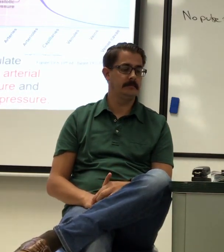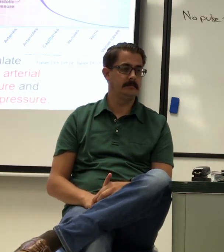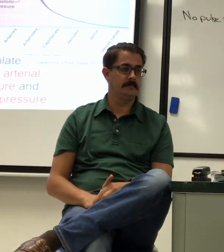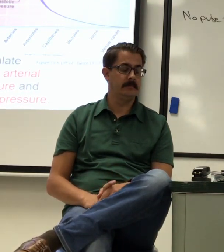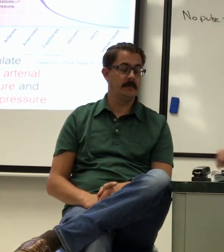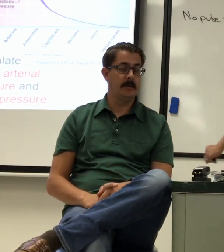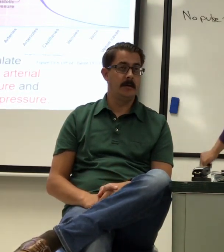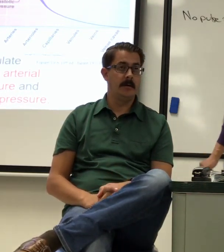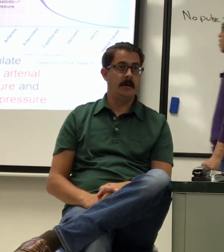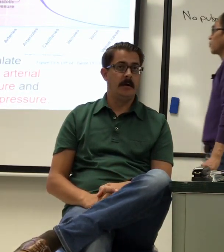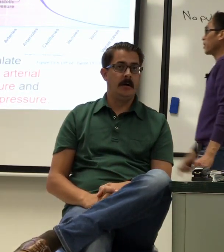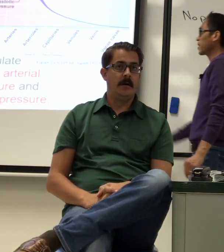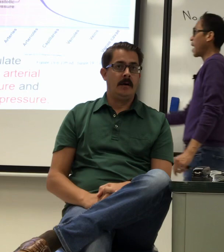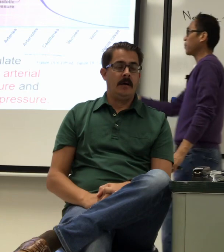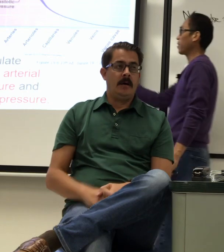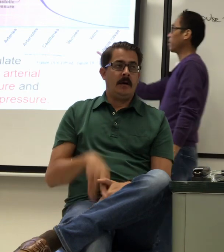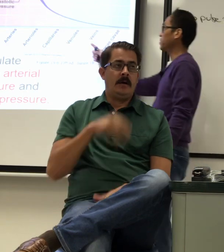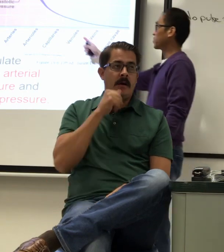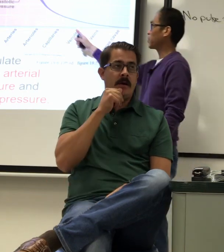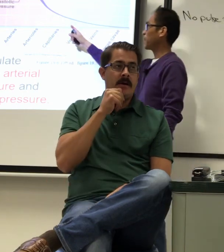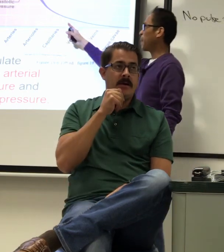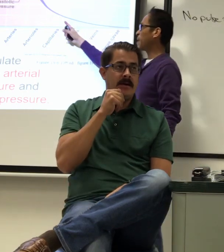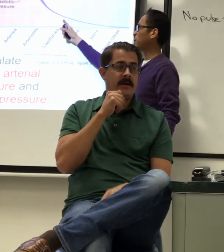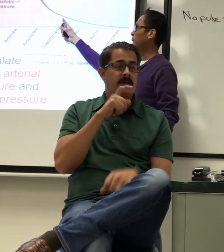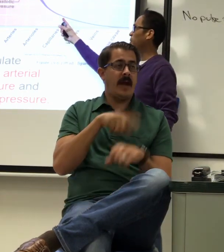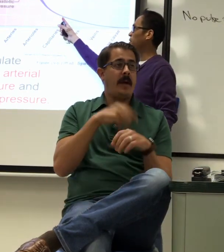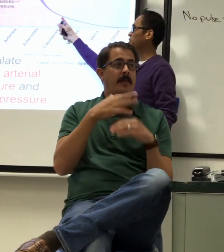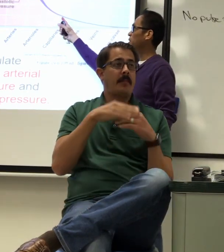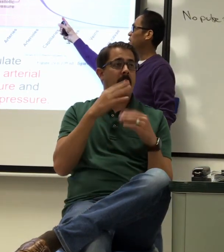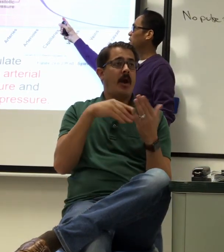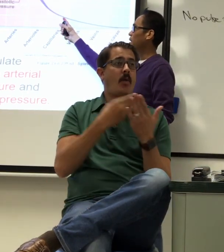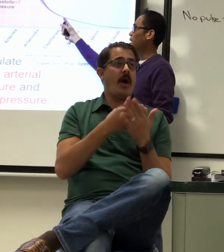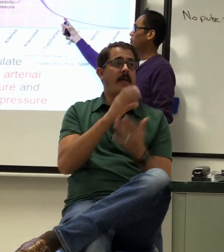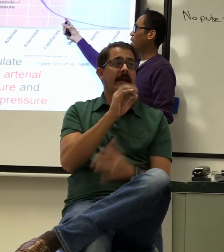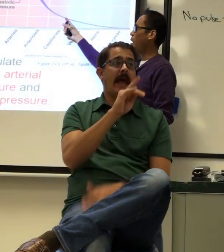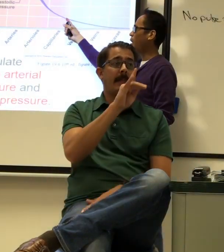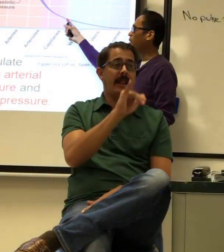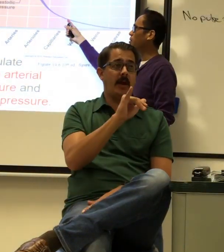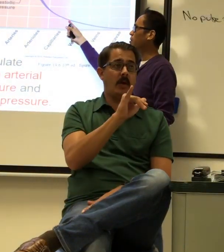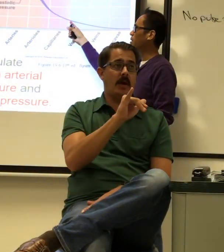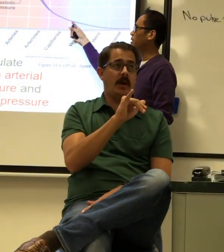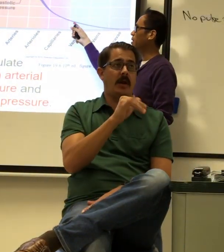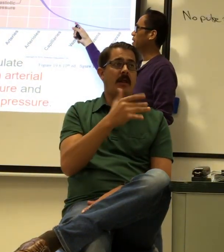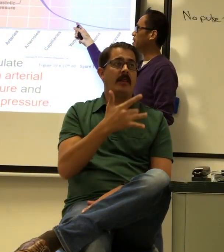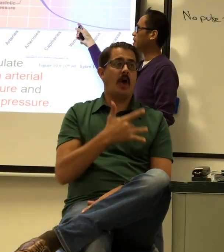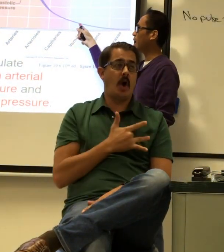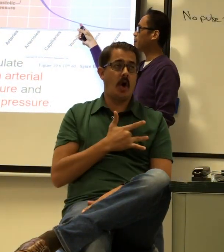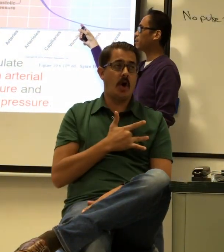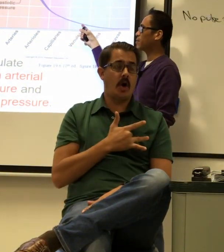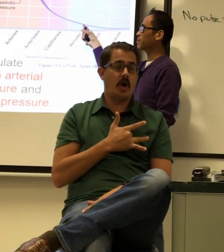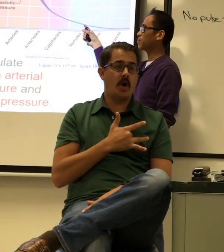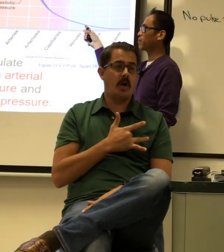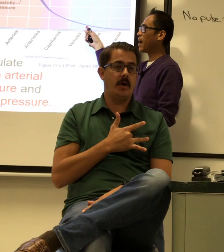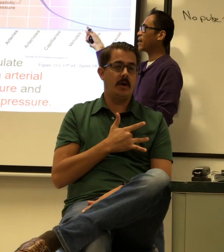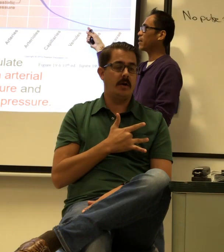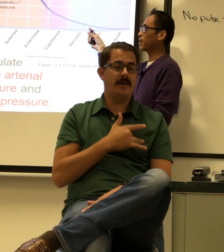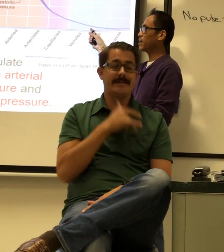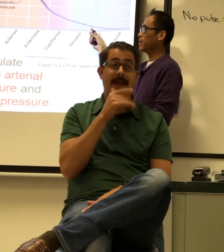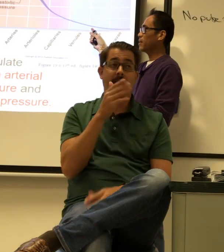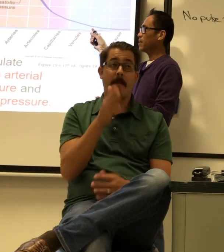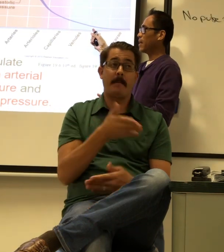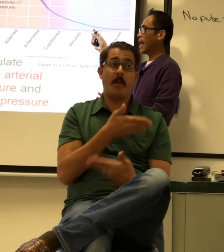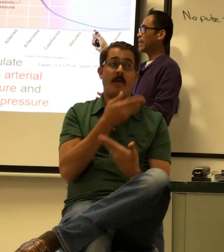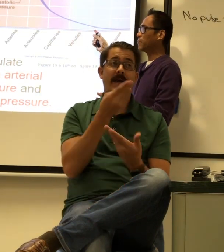So by the time you get all the way to capillaries, certainly past capillaries, the heart is not